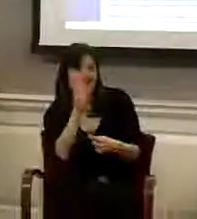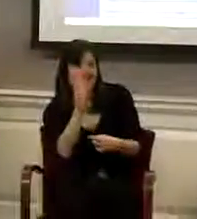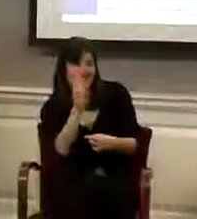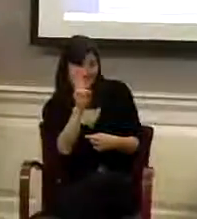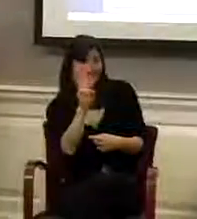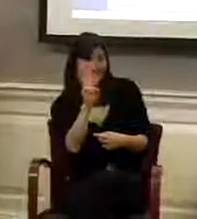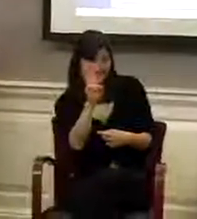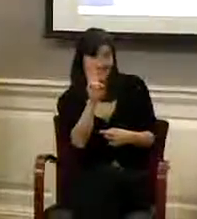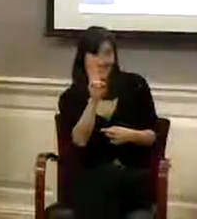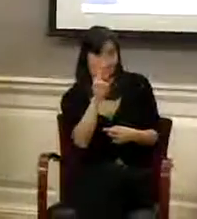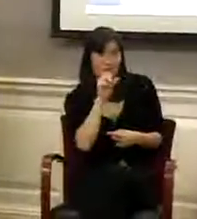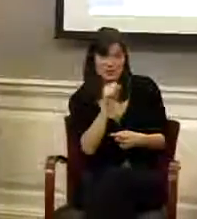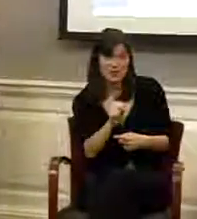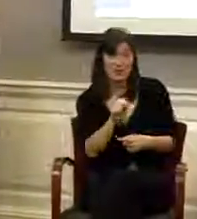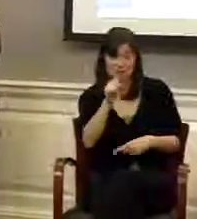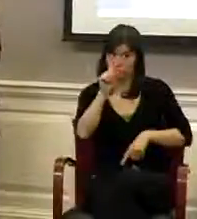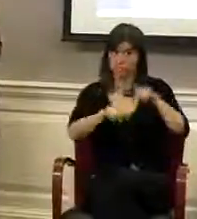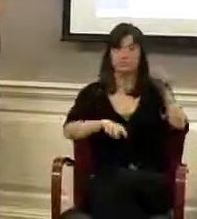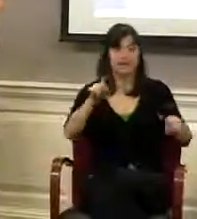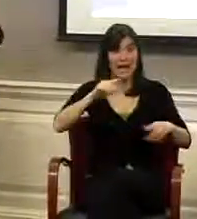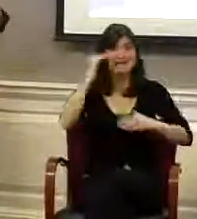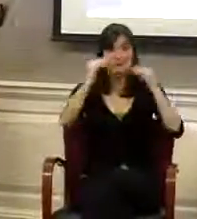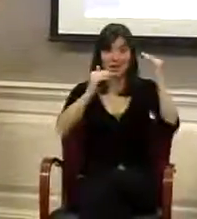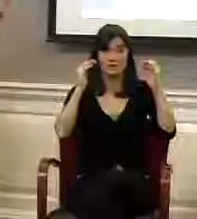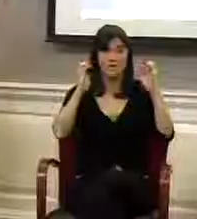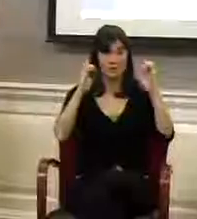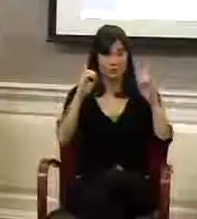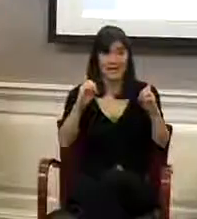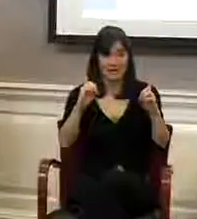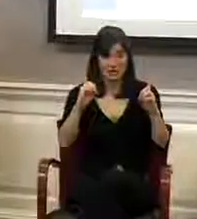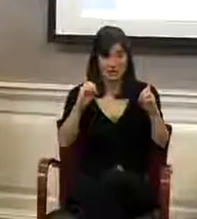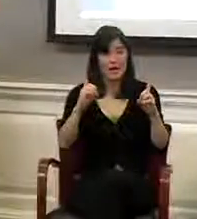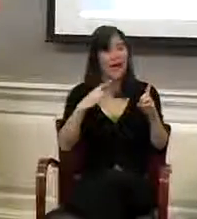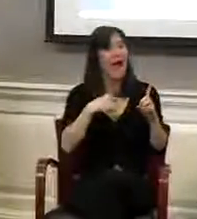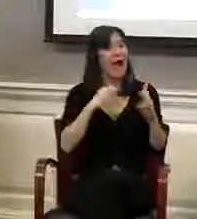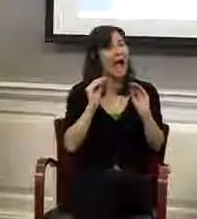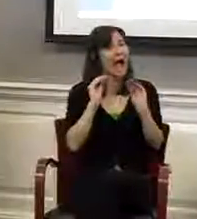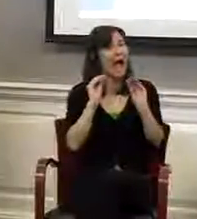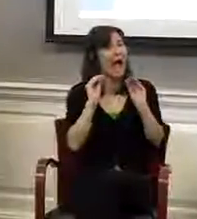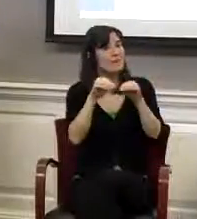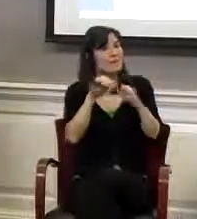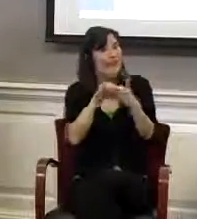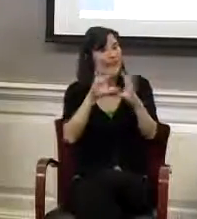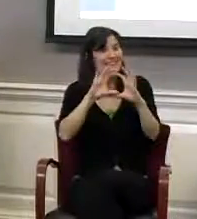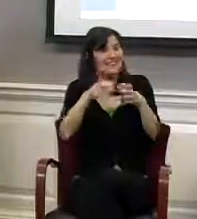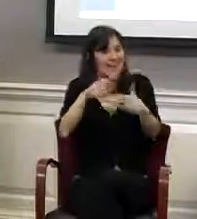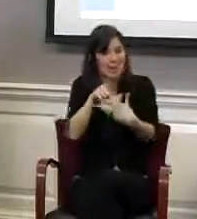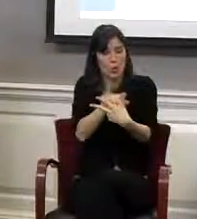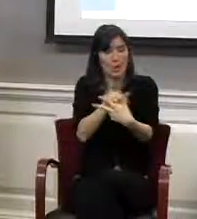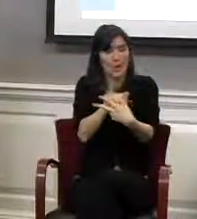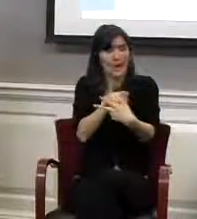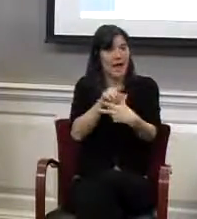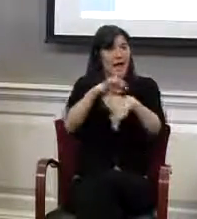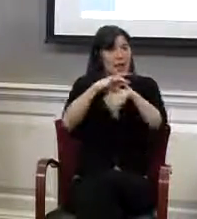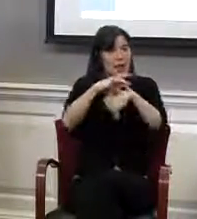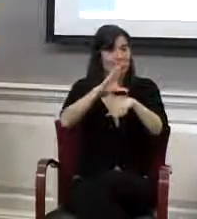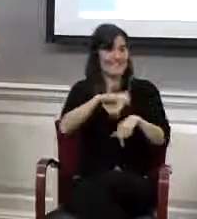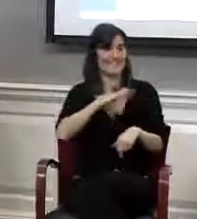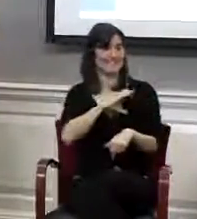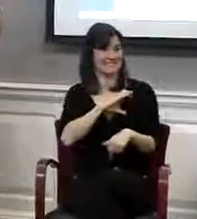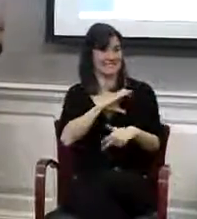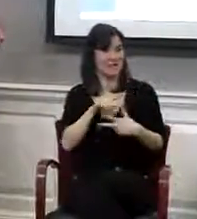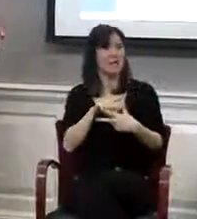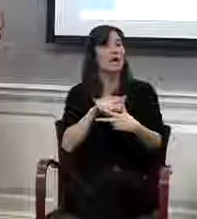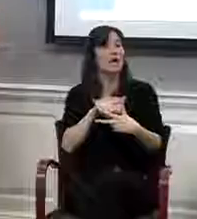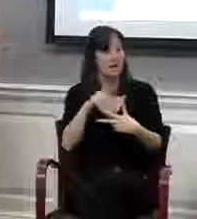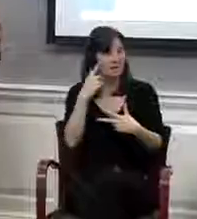a broad range of adult education. And I put that in the Global Citizenship Camp because the primary motivation was to kind of integrate people